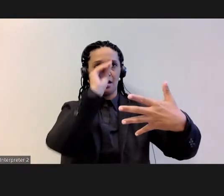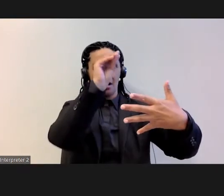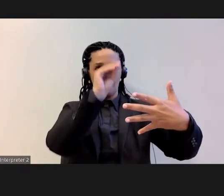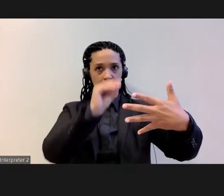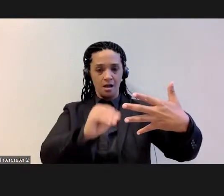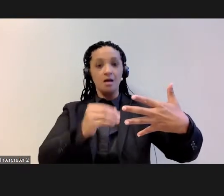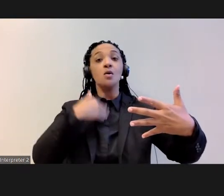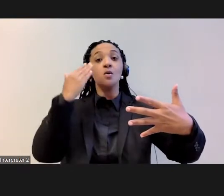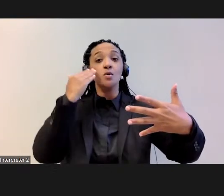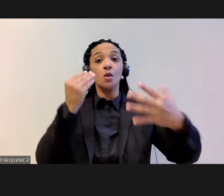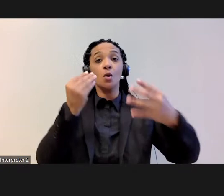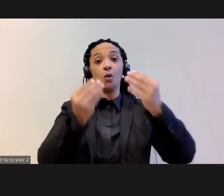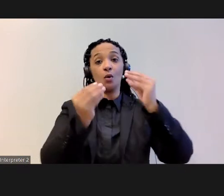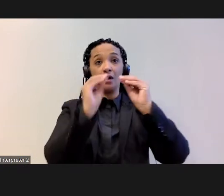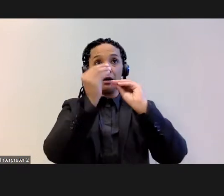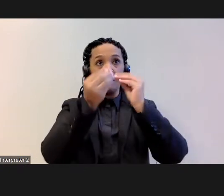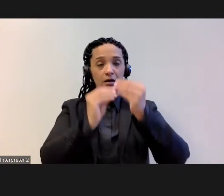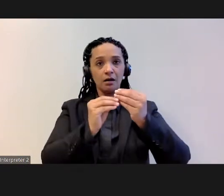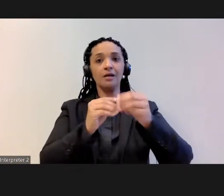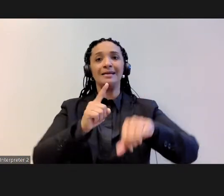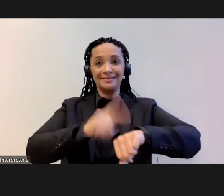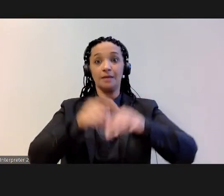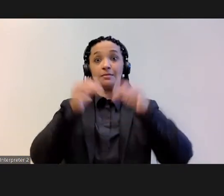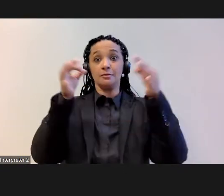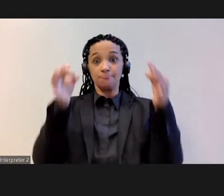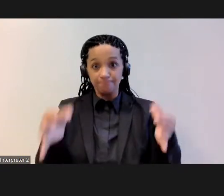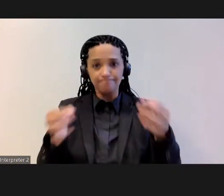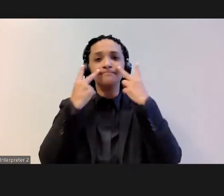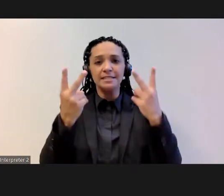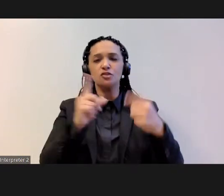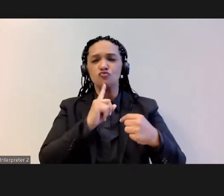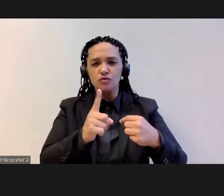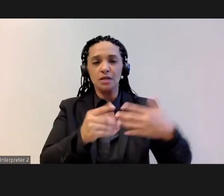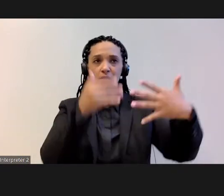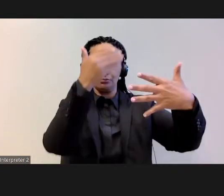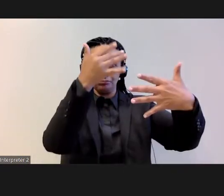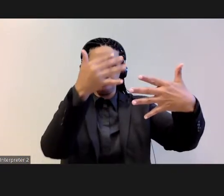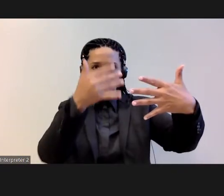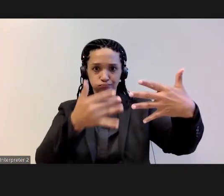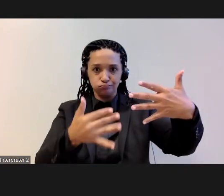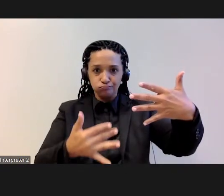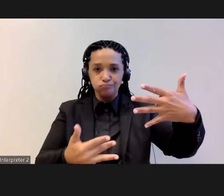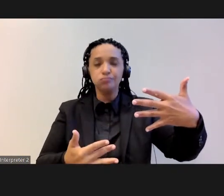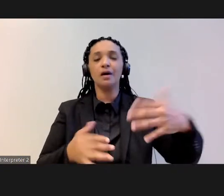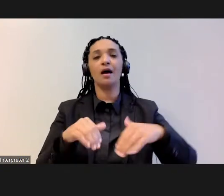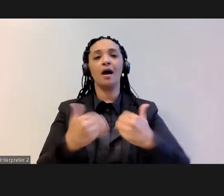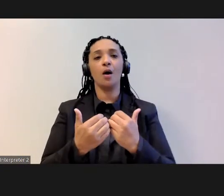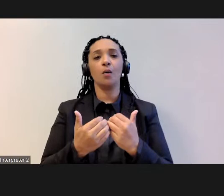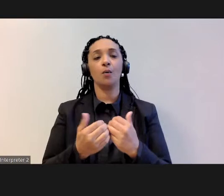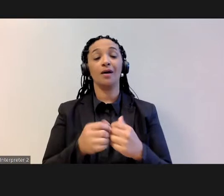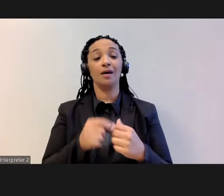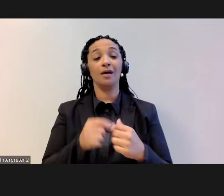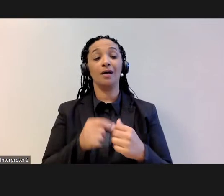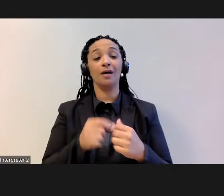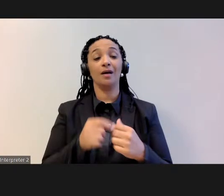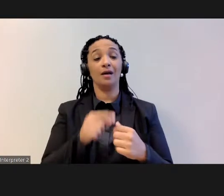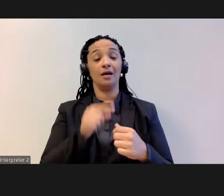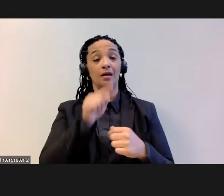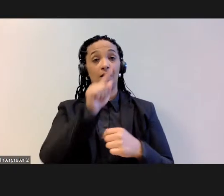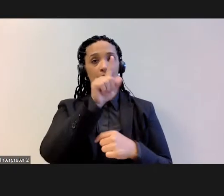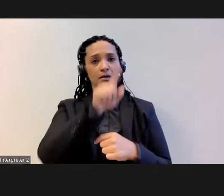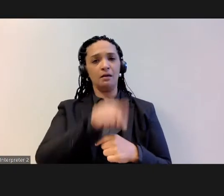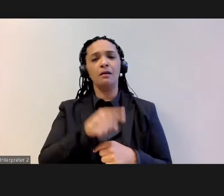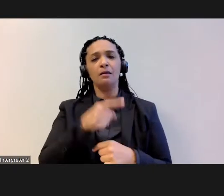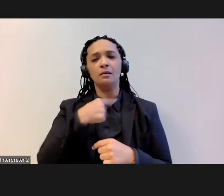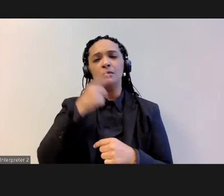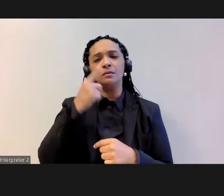real time. So what we have seen is that this is going to promote accountability by all